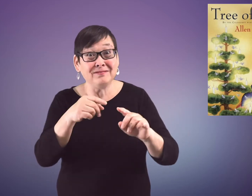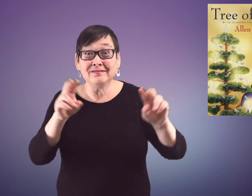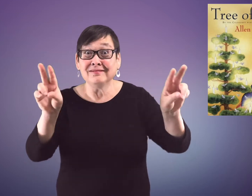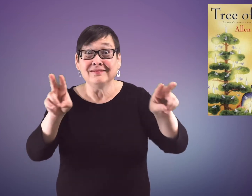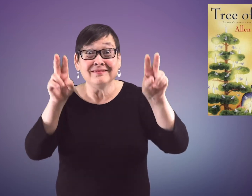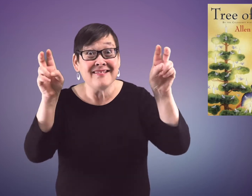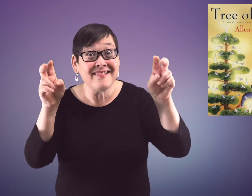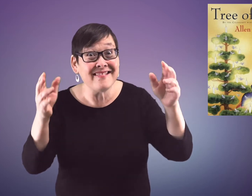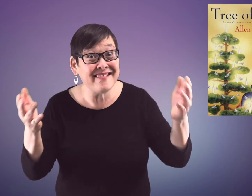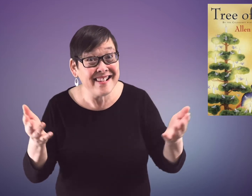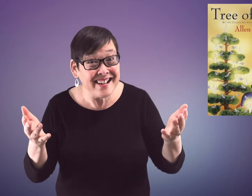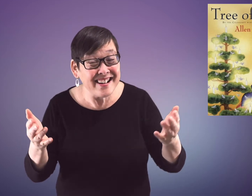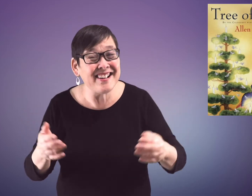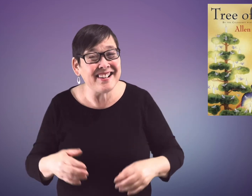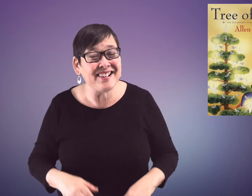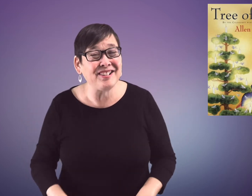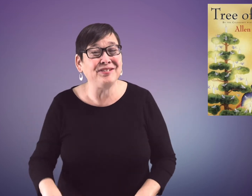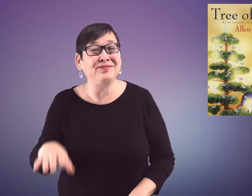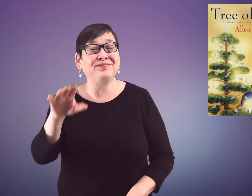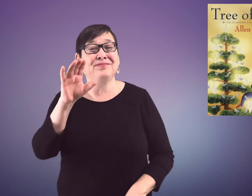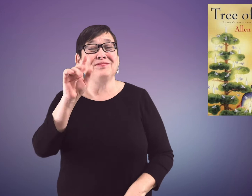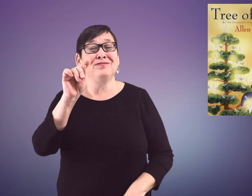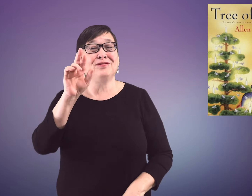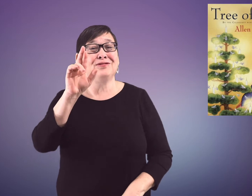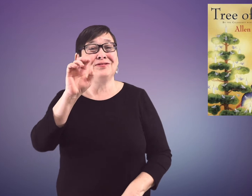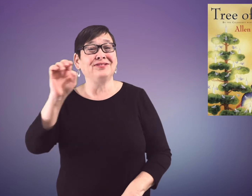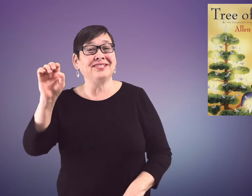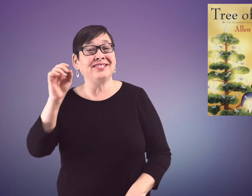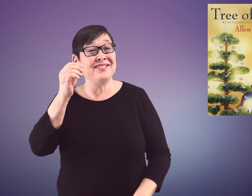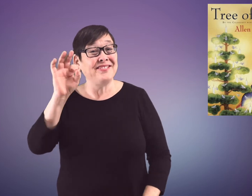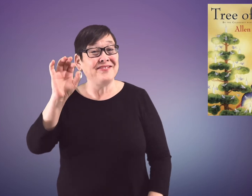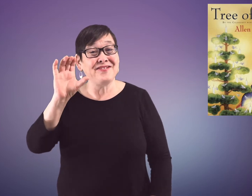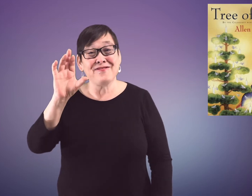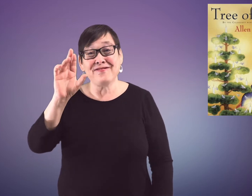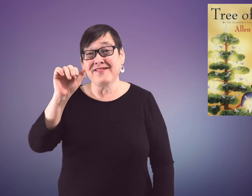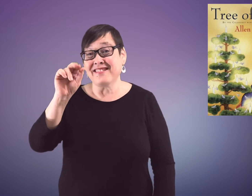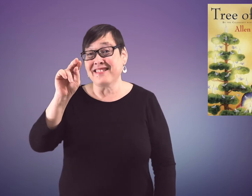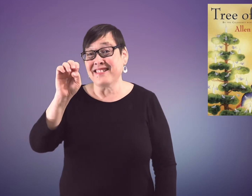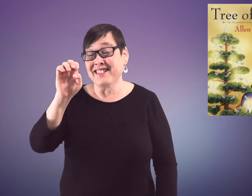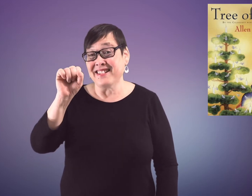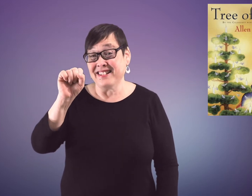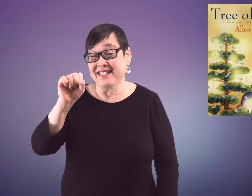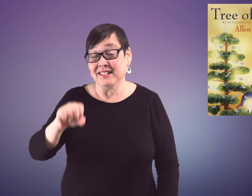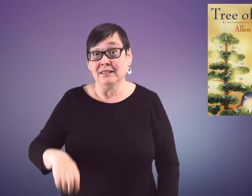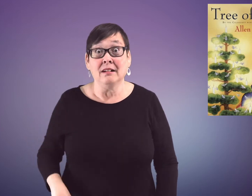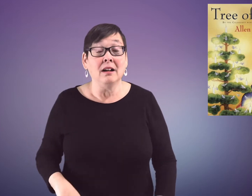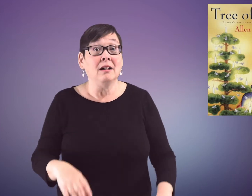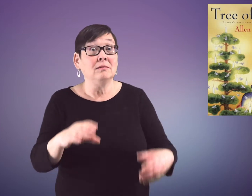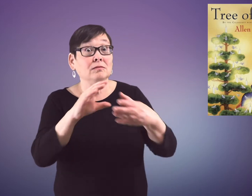This story is called Tree of Cranes.